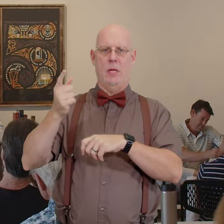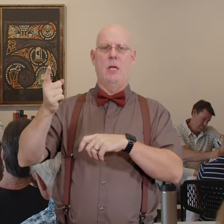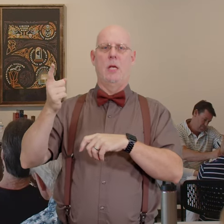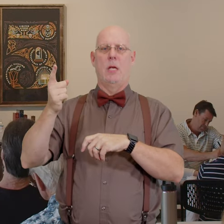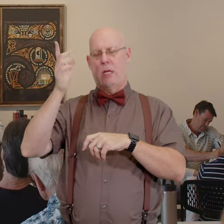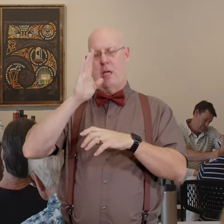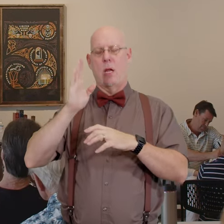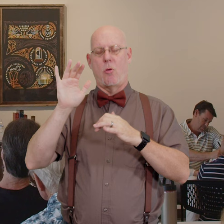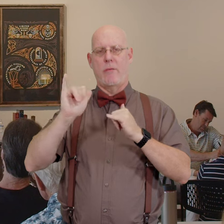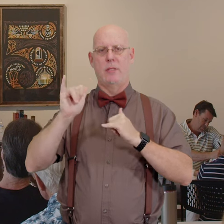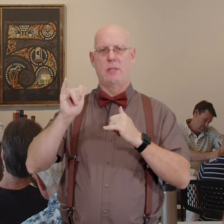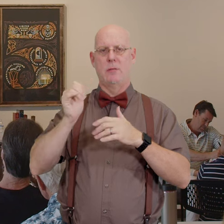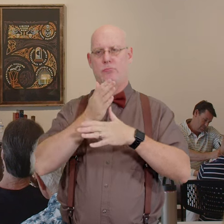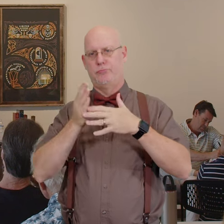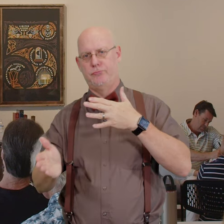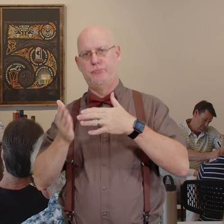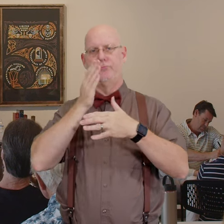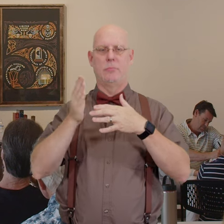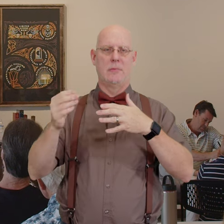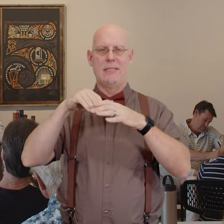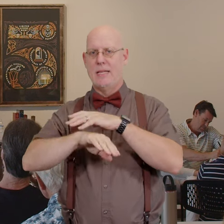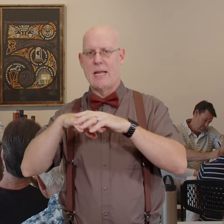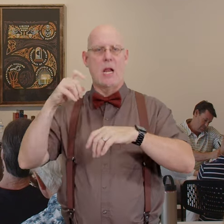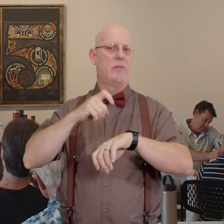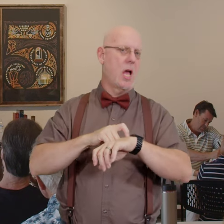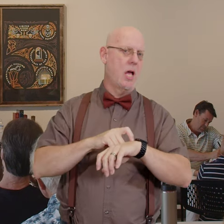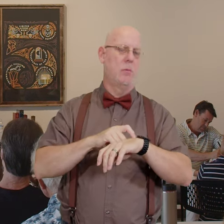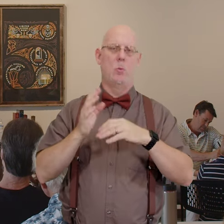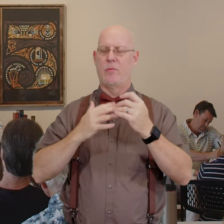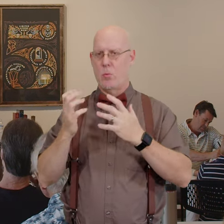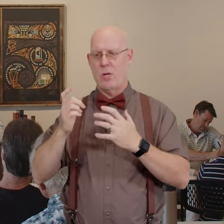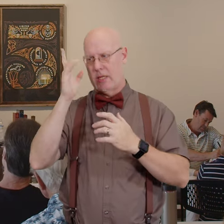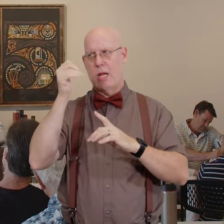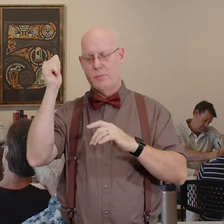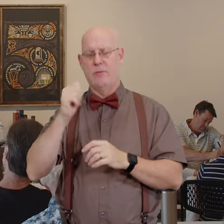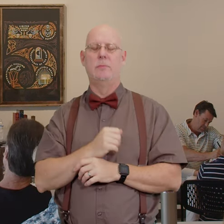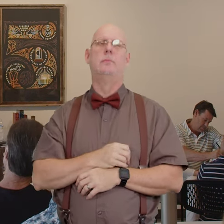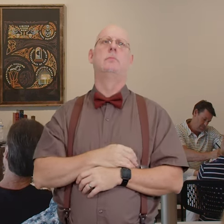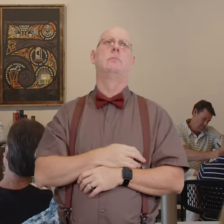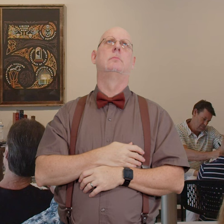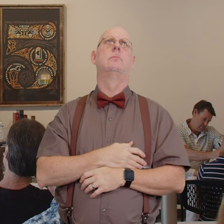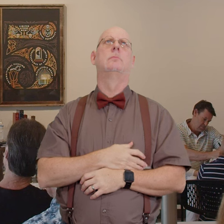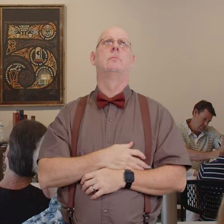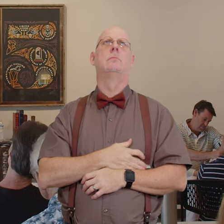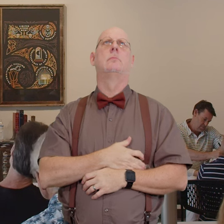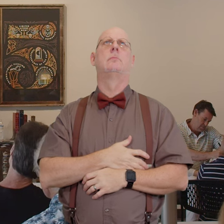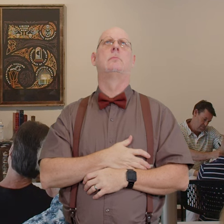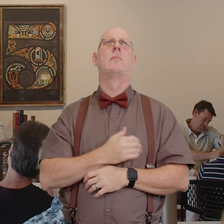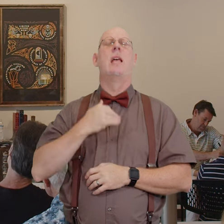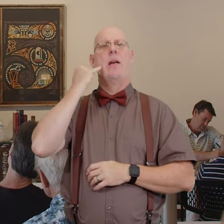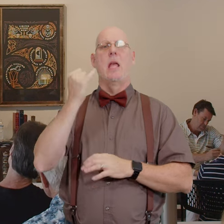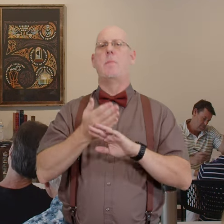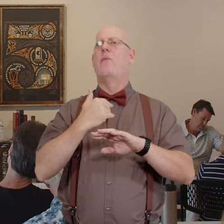can pass, obviously, between the veil of eternity and time, is God himself. But we have this